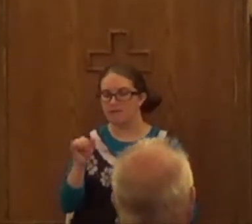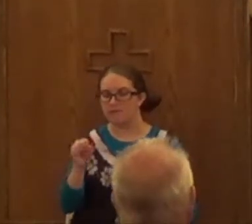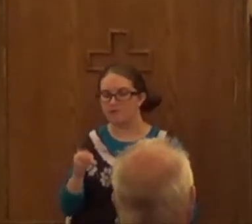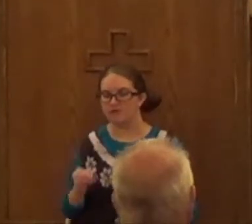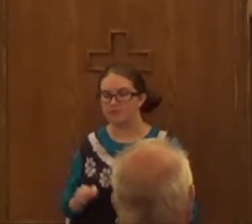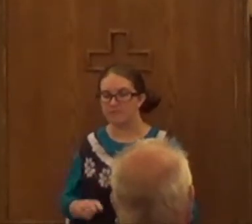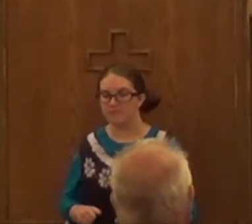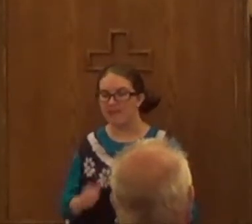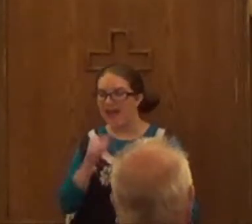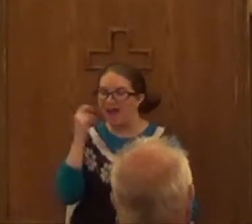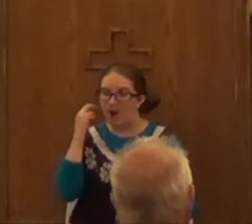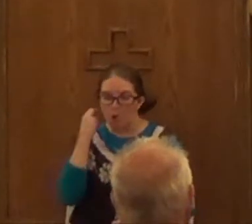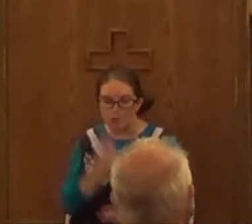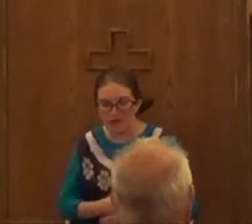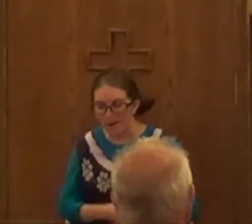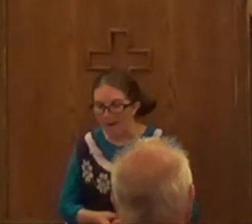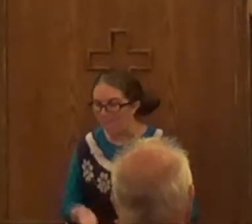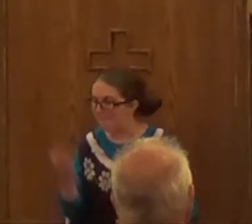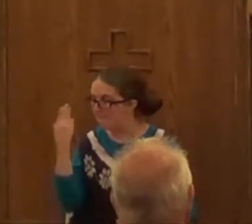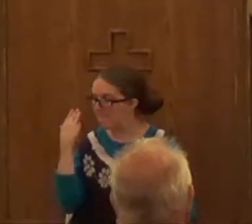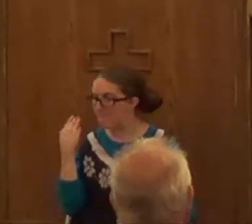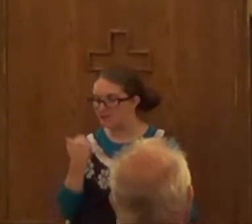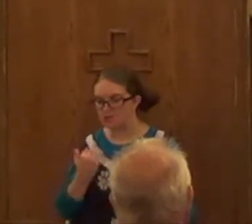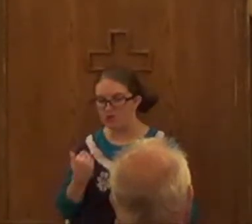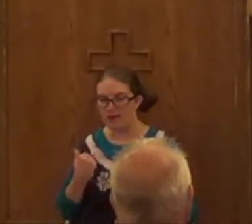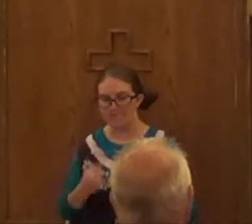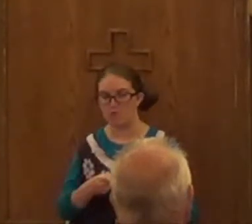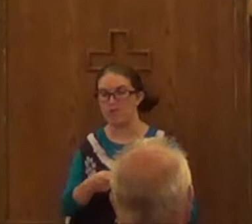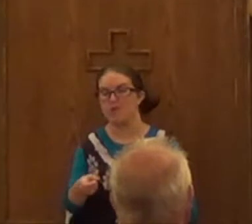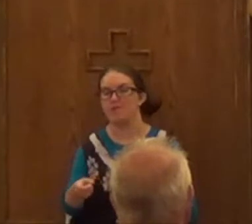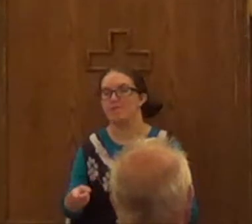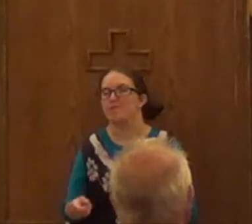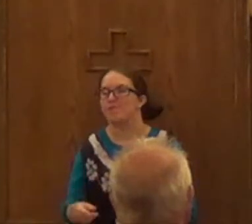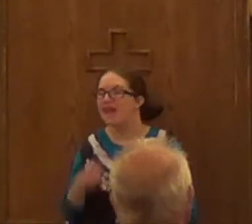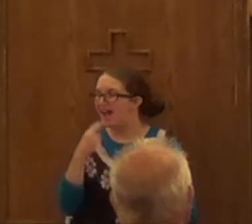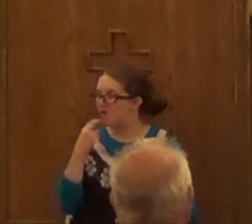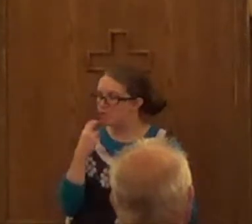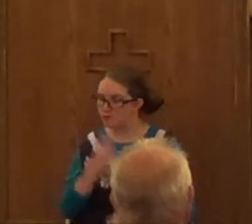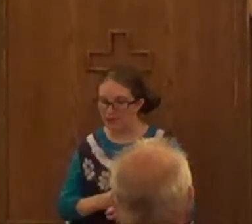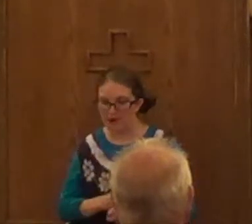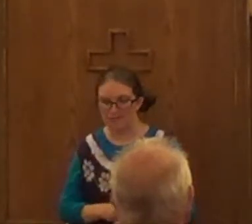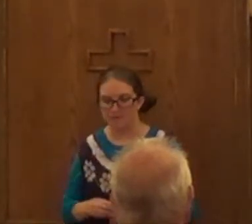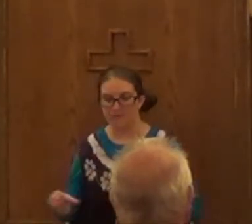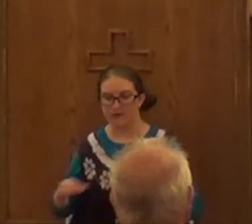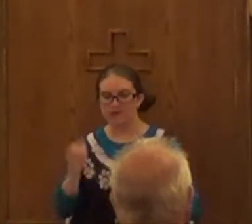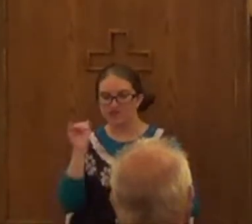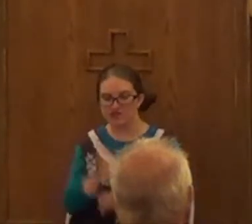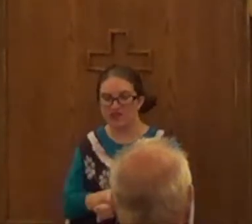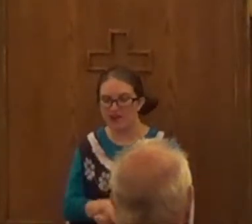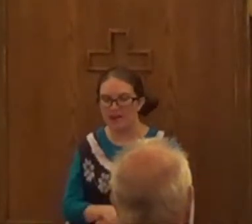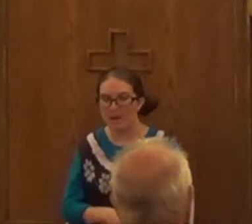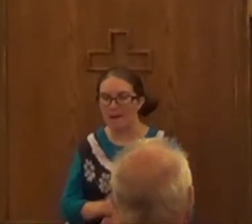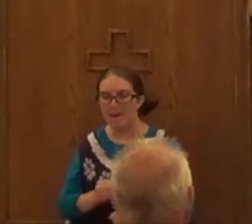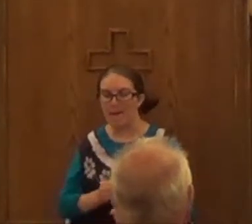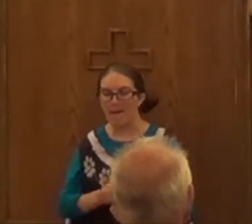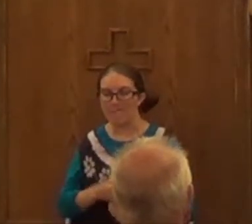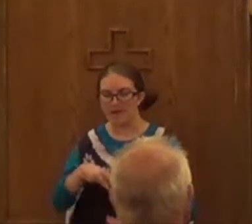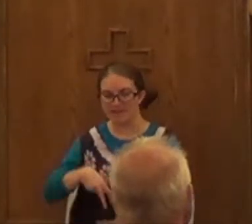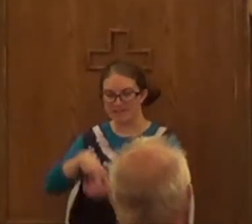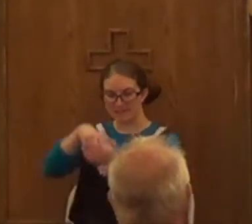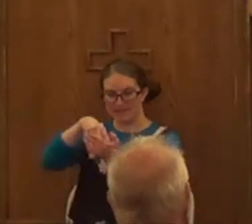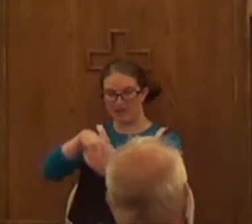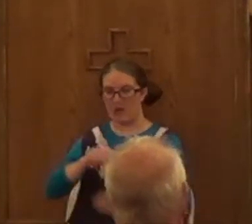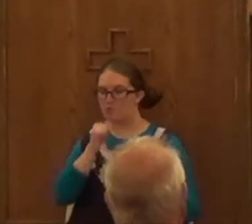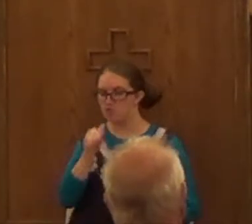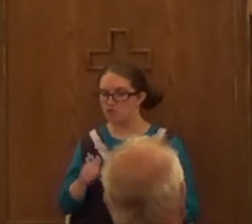and say, I don't care how much past I have with you. I don't care what I've done with you. Tonight I am making a stand and